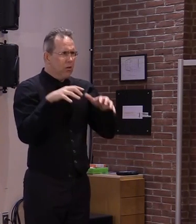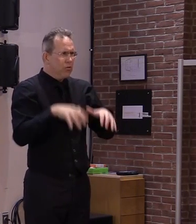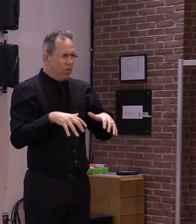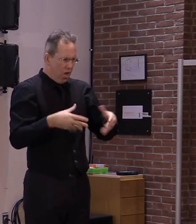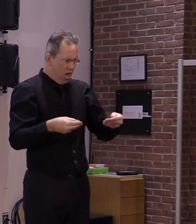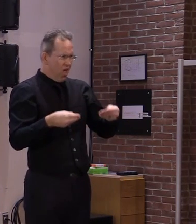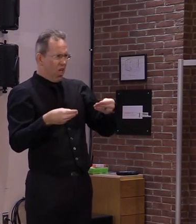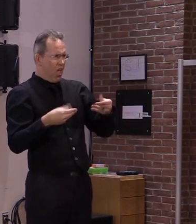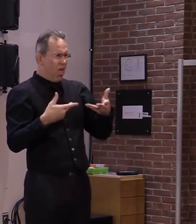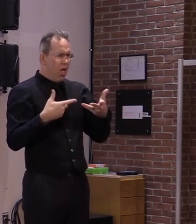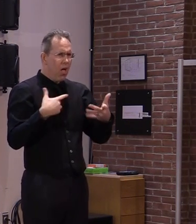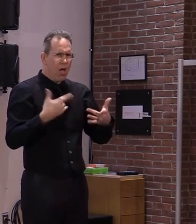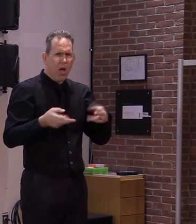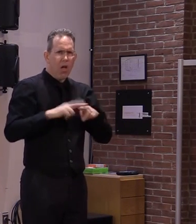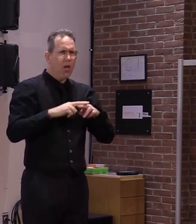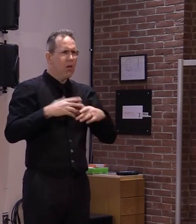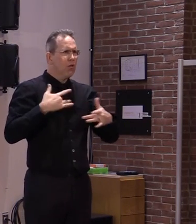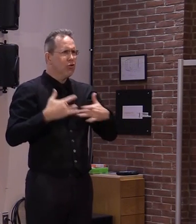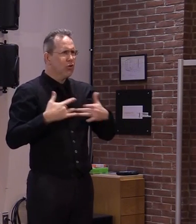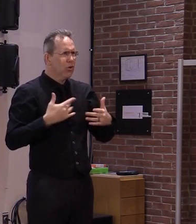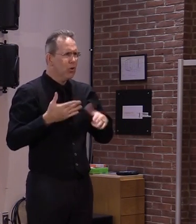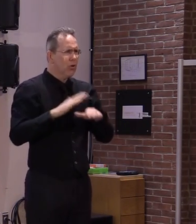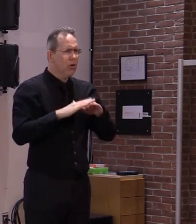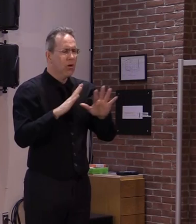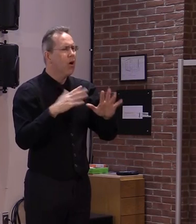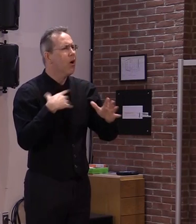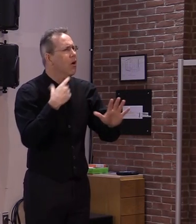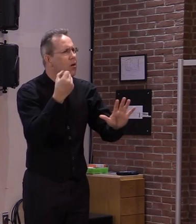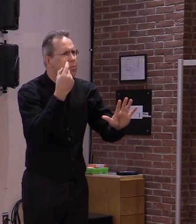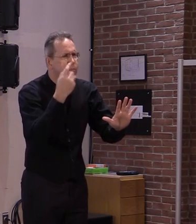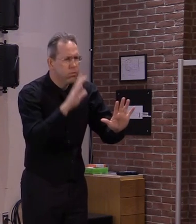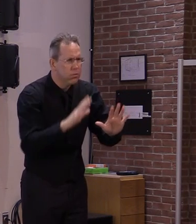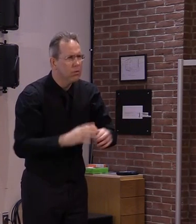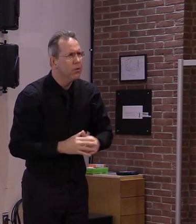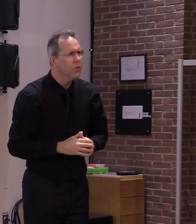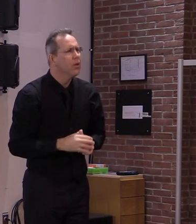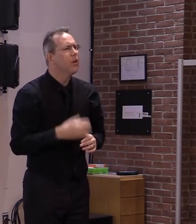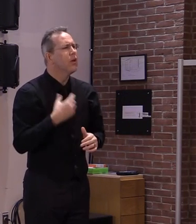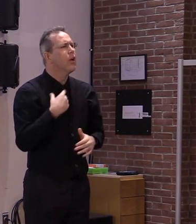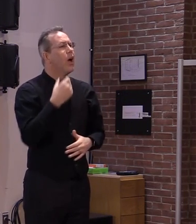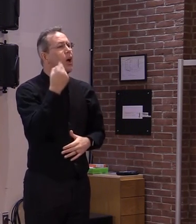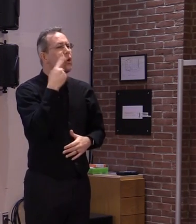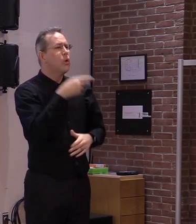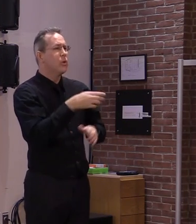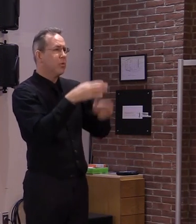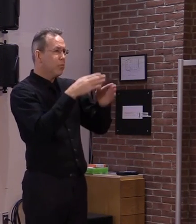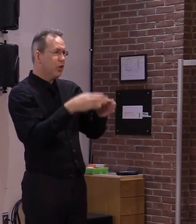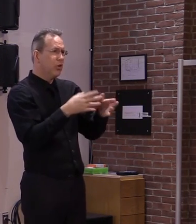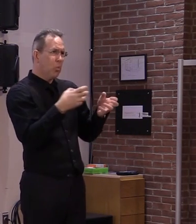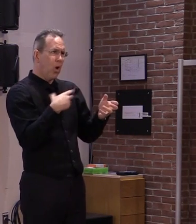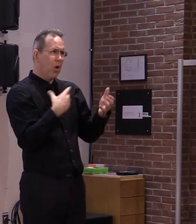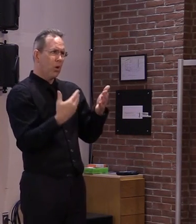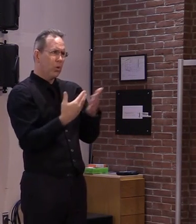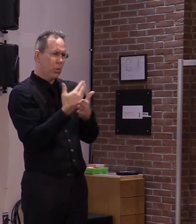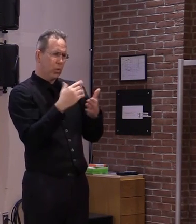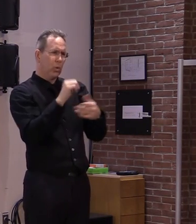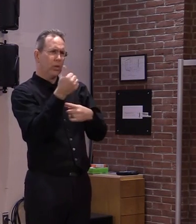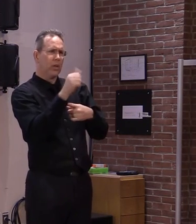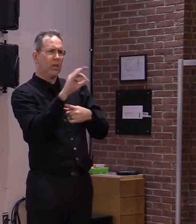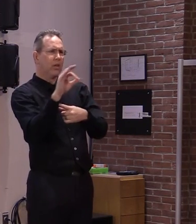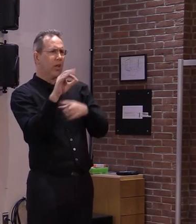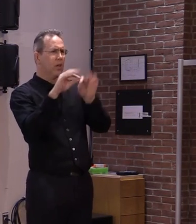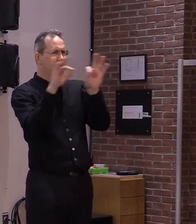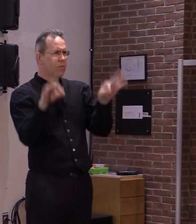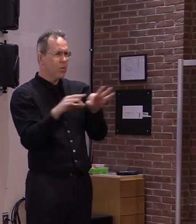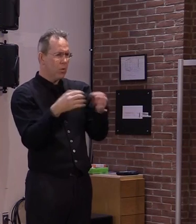is already so much uncertainty. I also know that claimants are eager to receive their new 1099 documents from the department, and I want